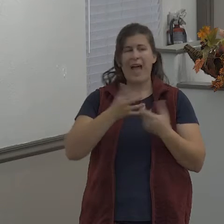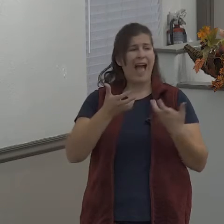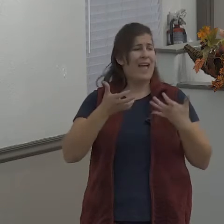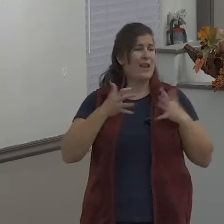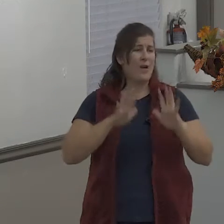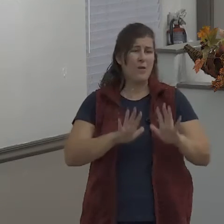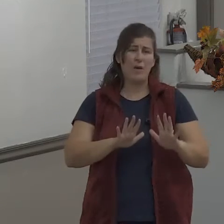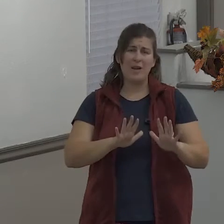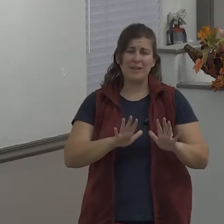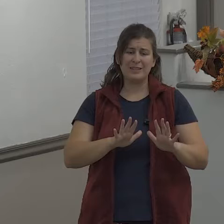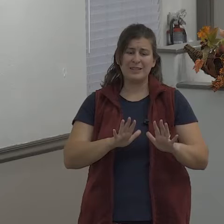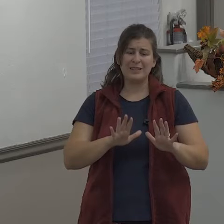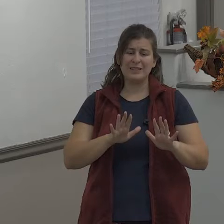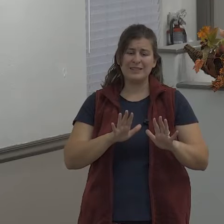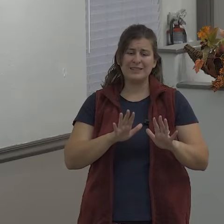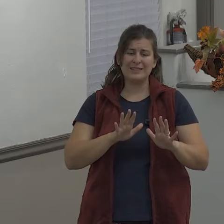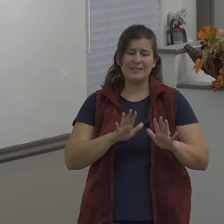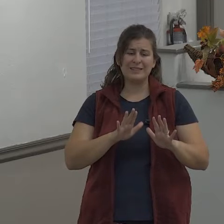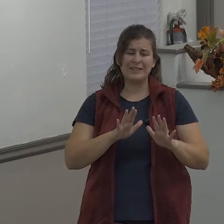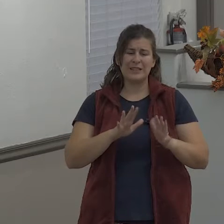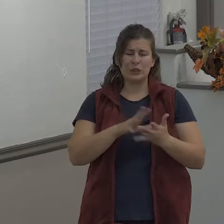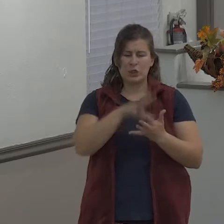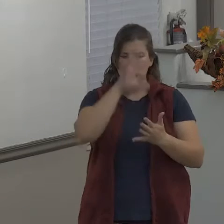I don't want to repeat this.